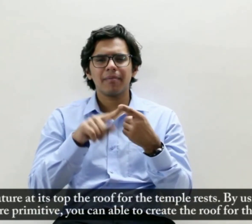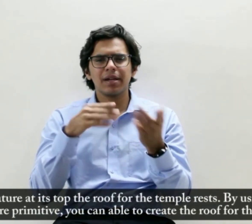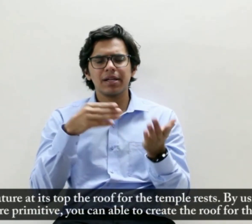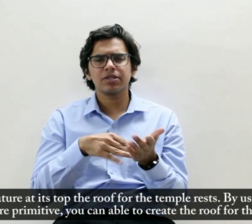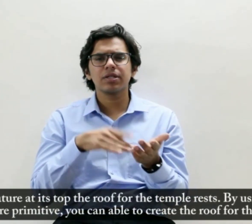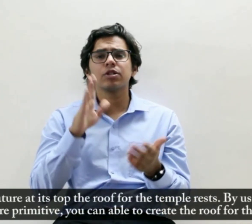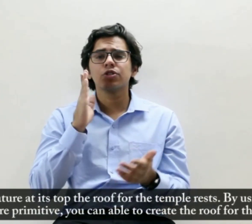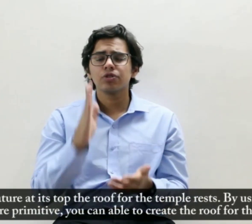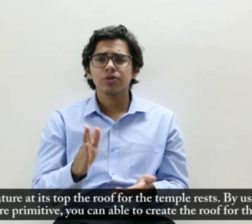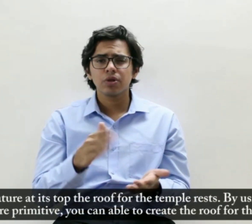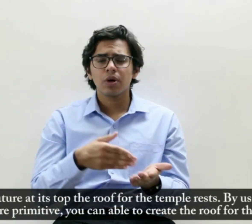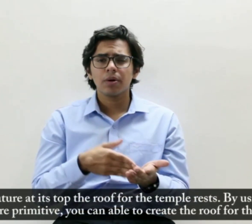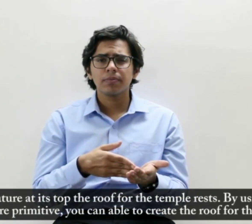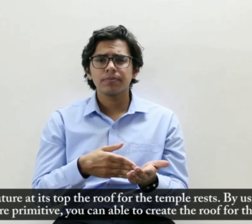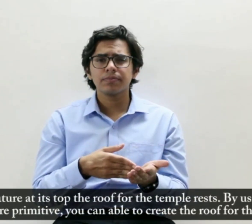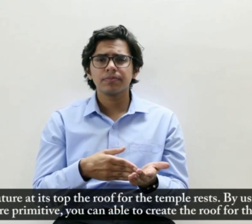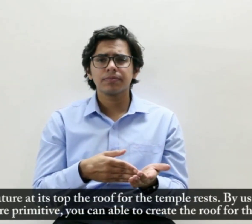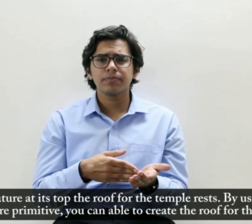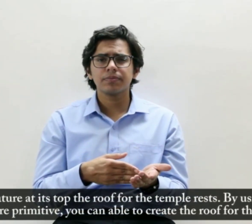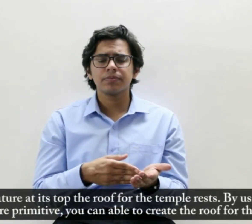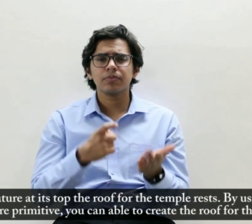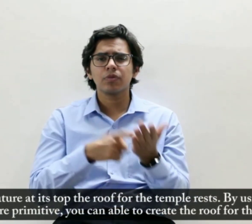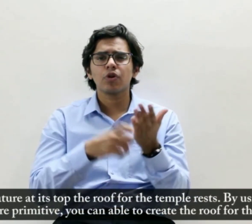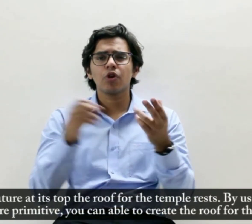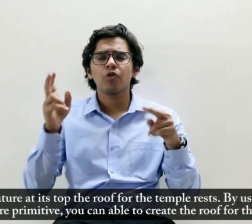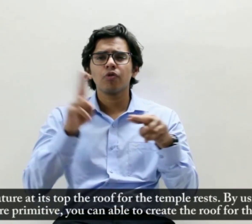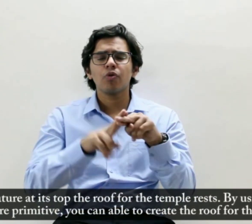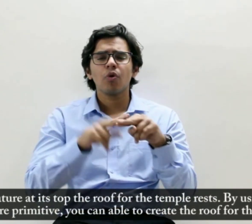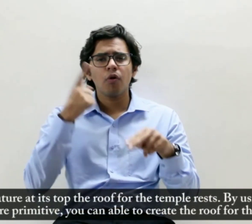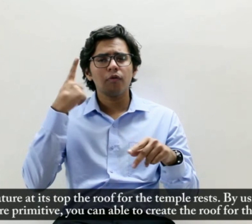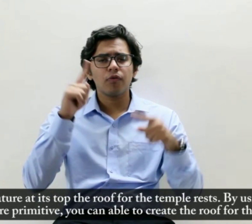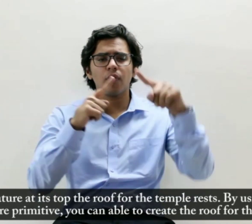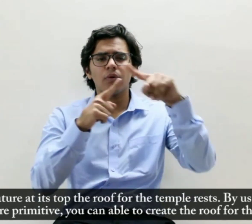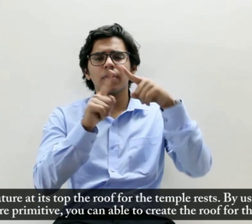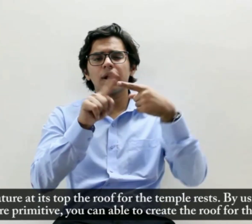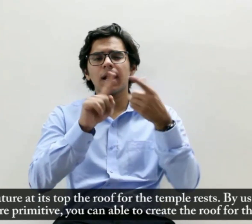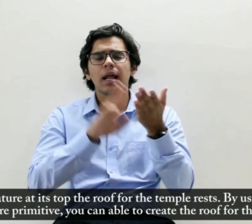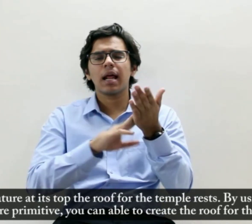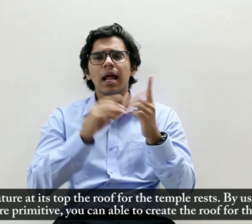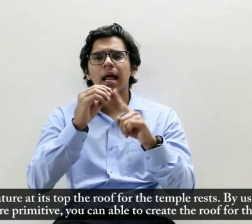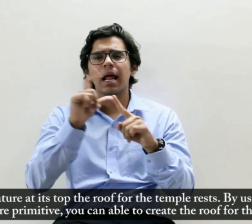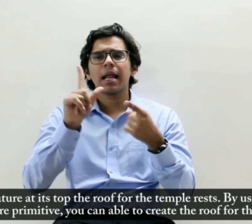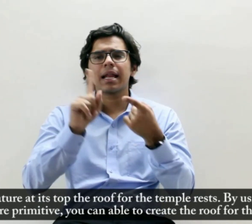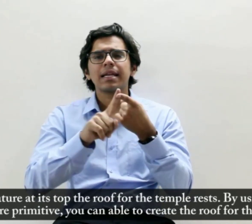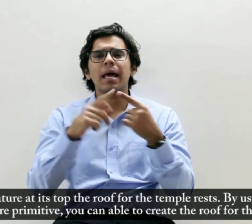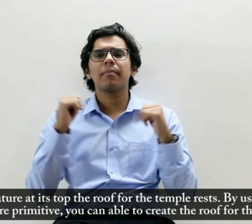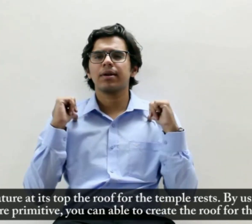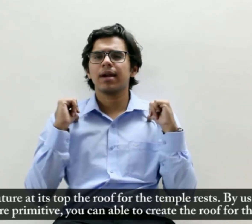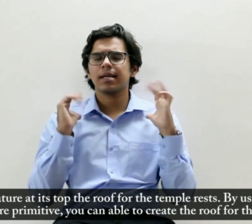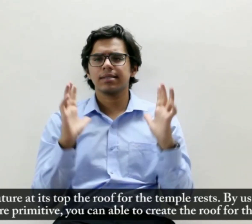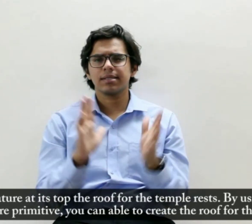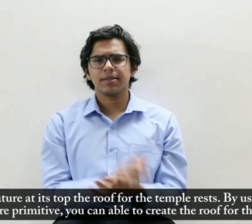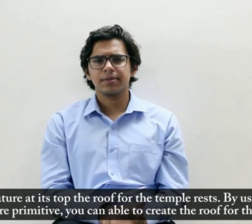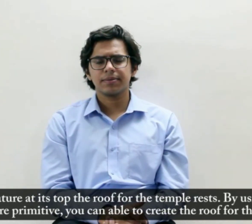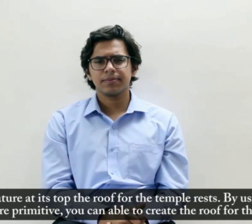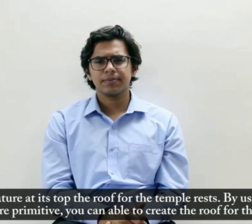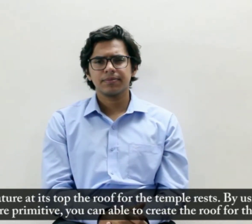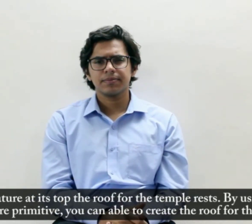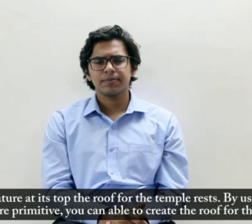In the entablature, as its top the roof for the temple rest, by using 1/2 of the